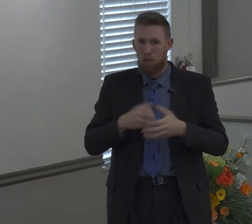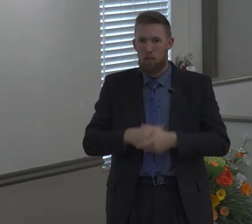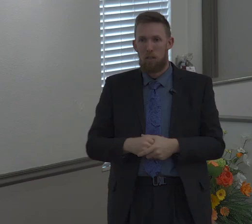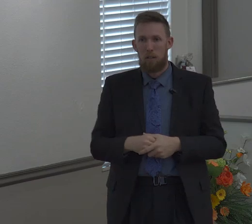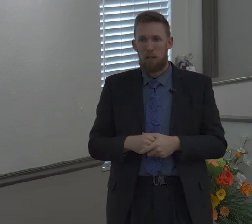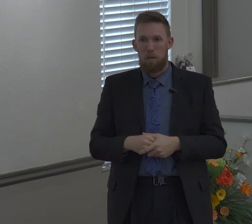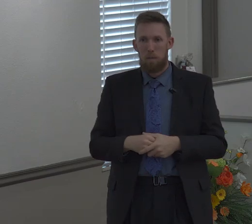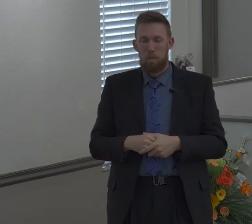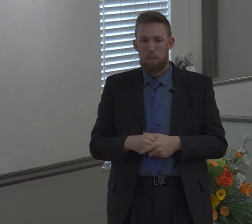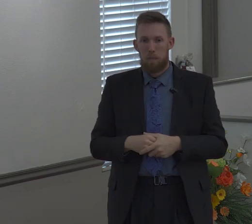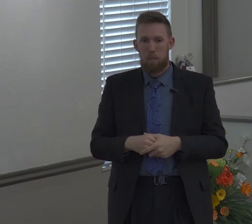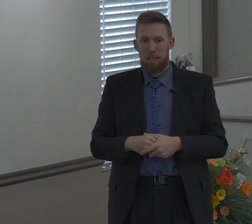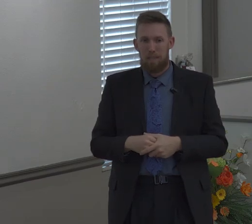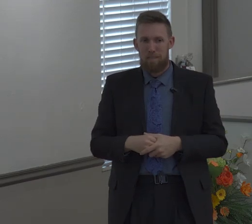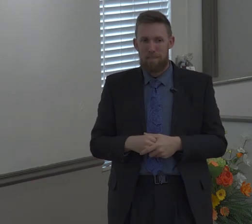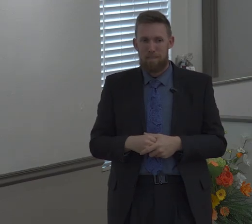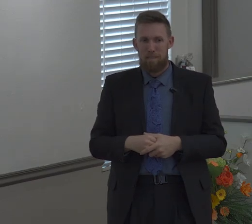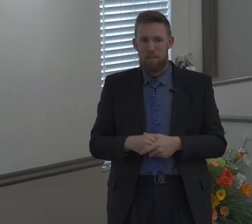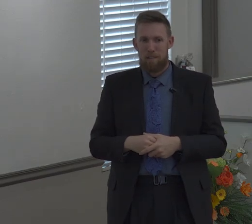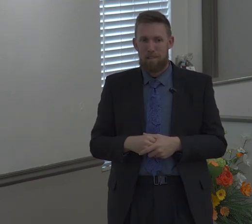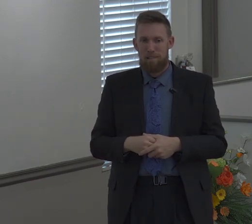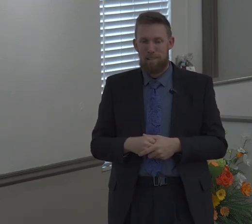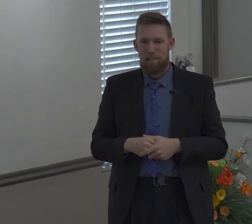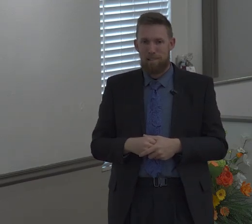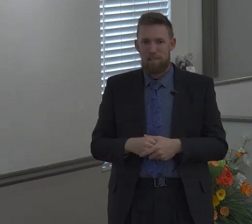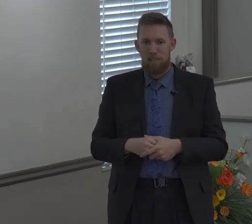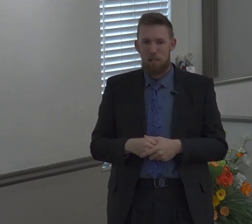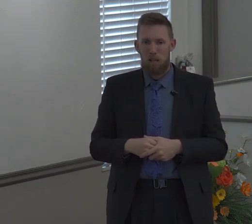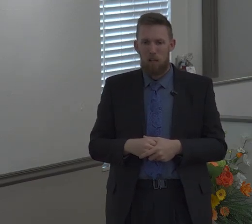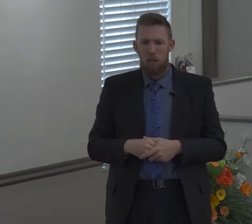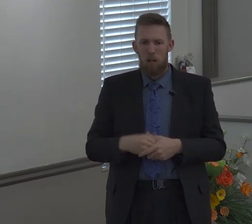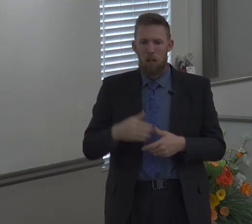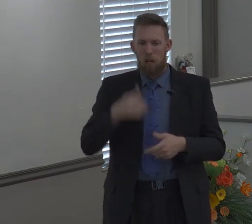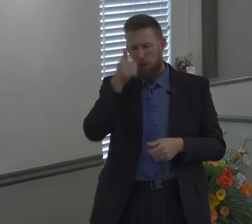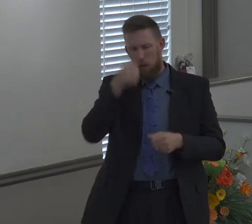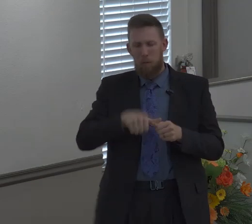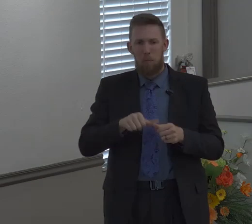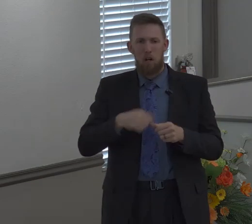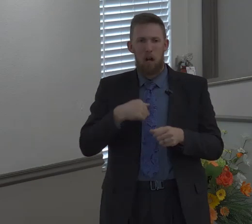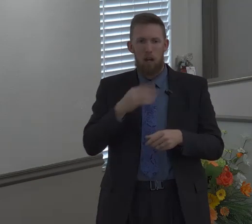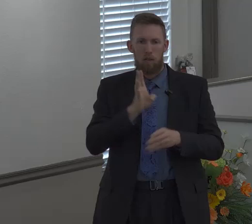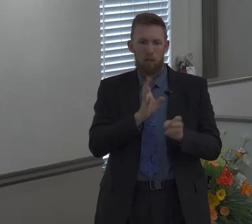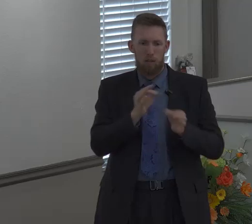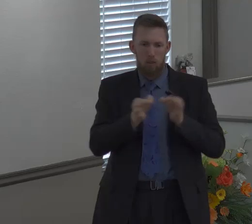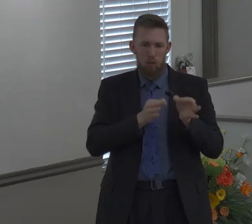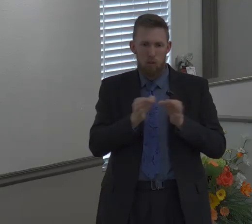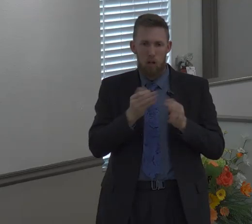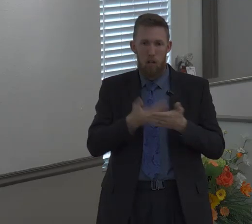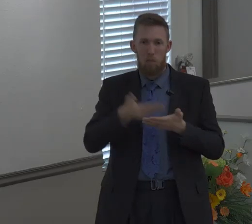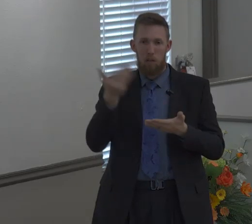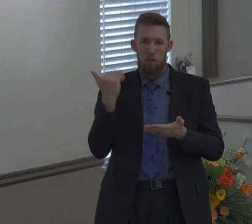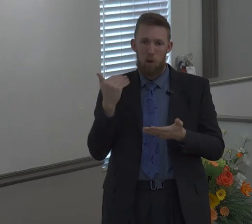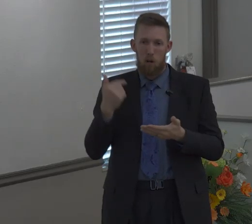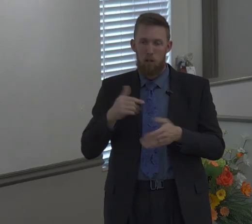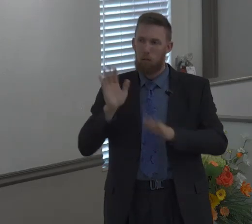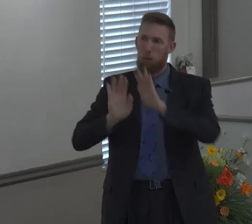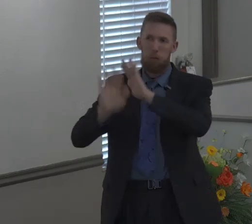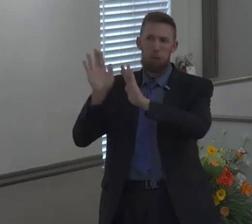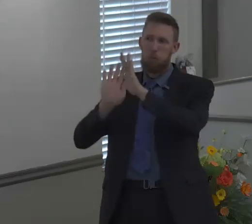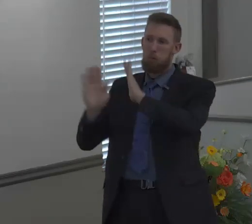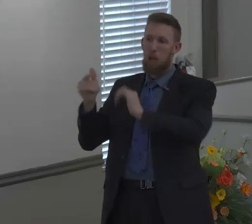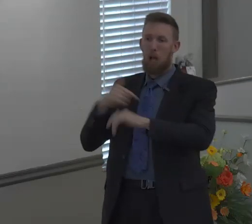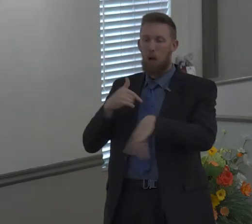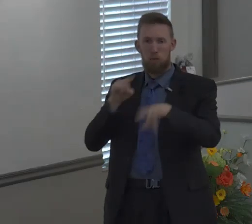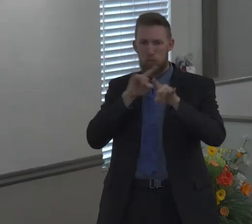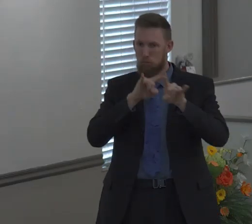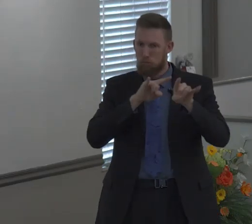I played rock music for money. I never made the big time. Everybody that played for money always hoped to